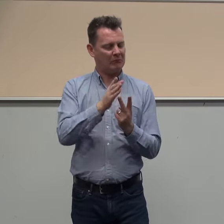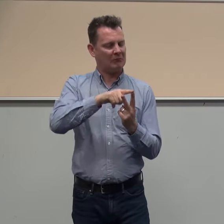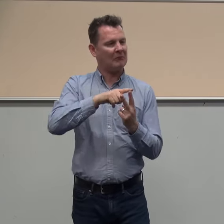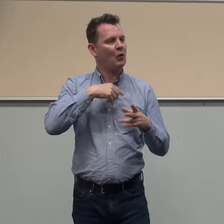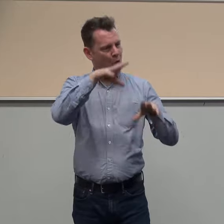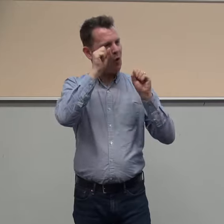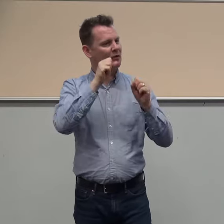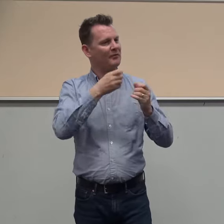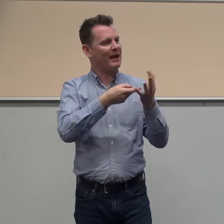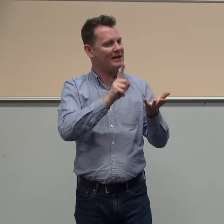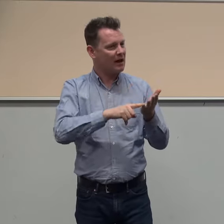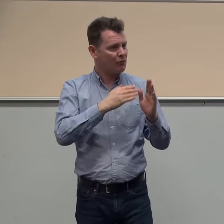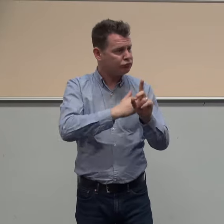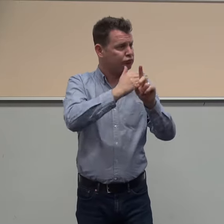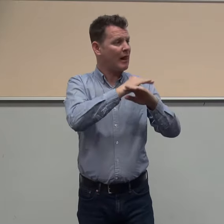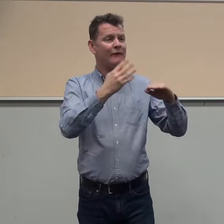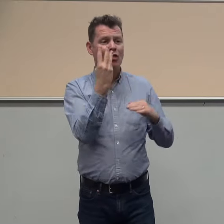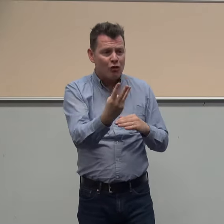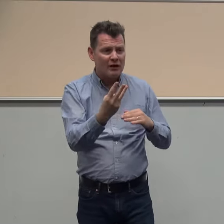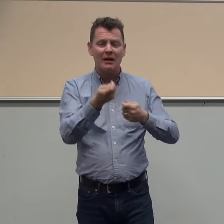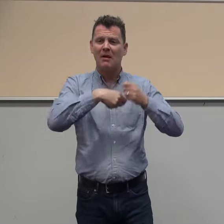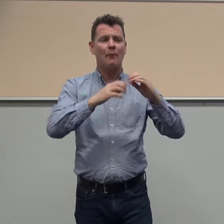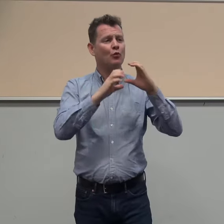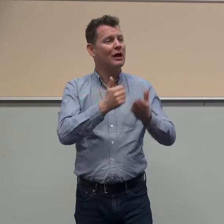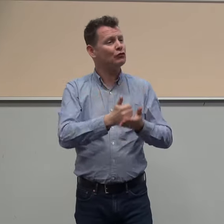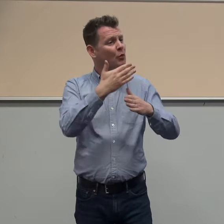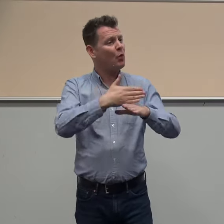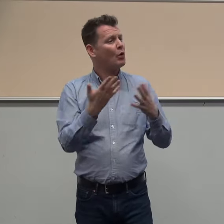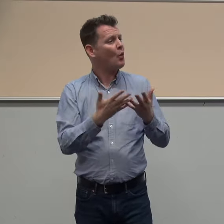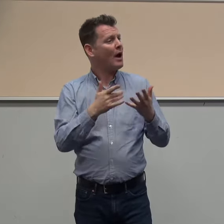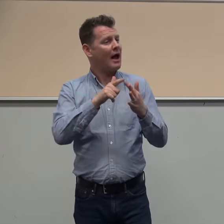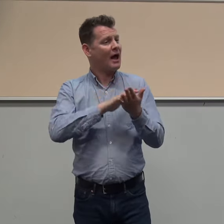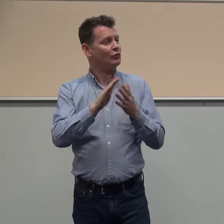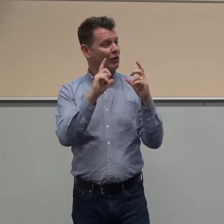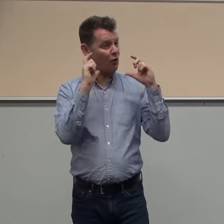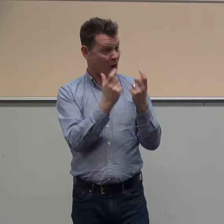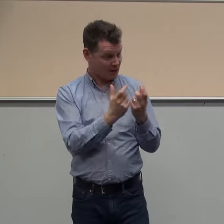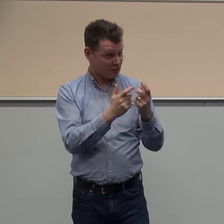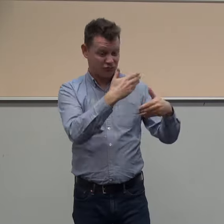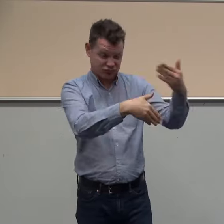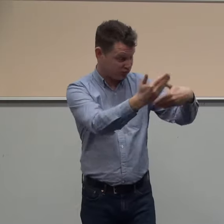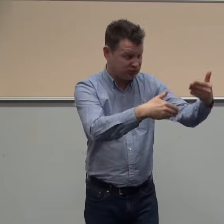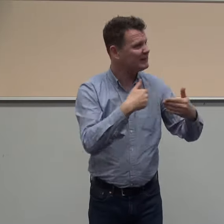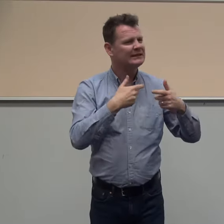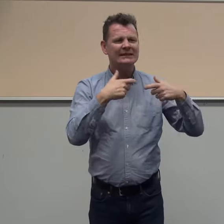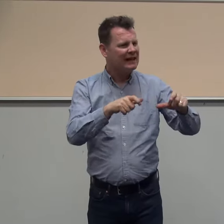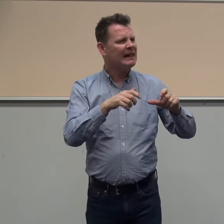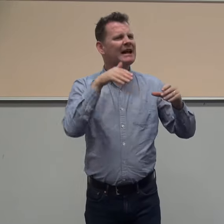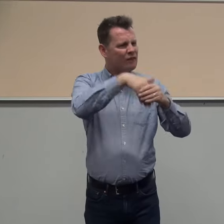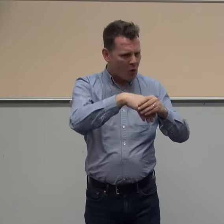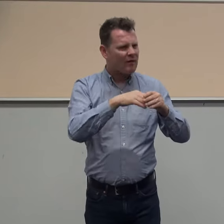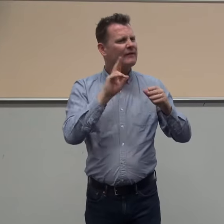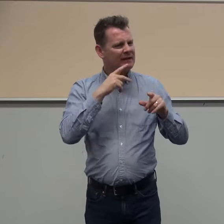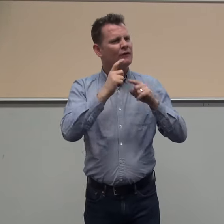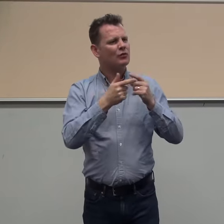level 3. I became a communication support worker briefly at Edinburgh College. And now I'm still involved in the deaf community on a